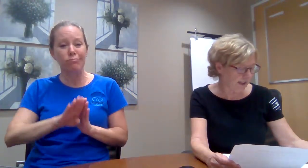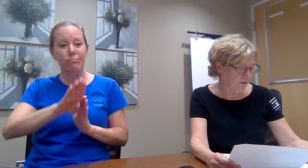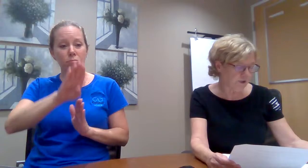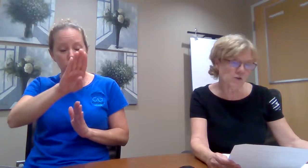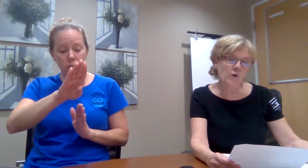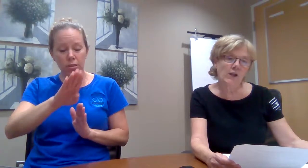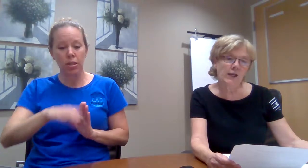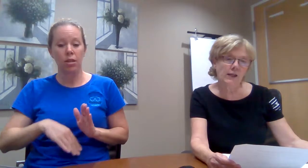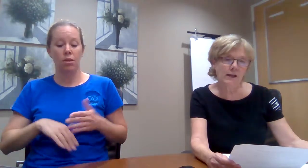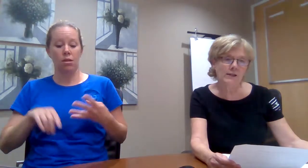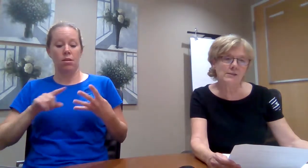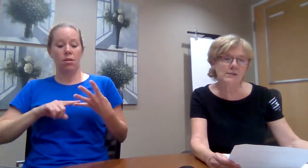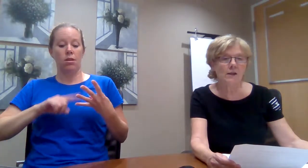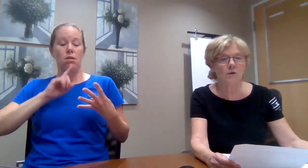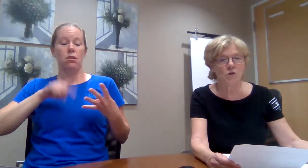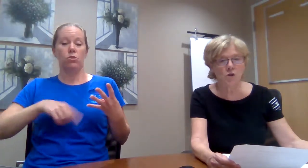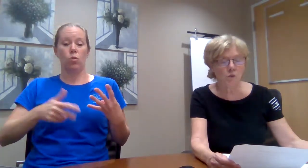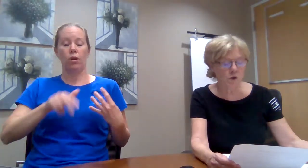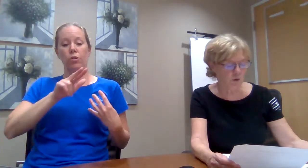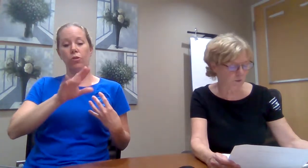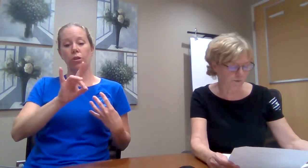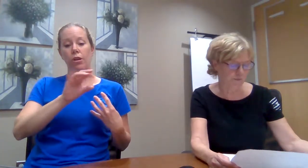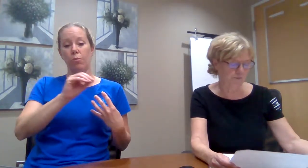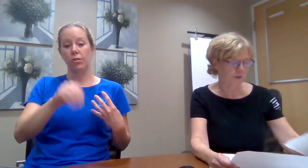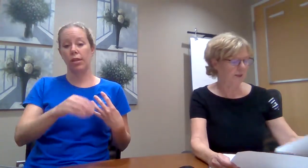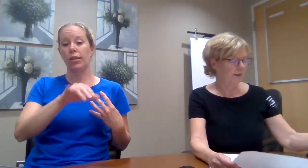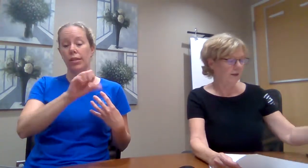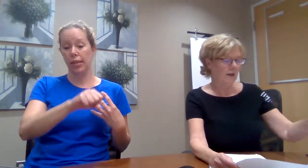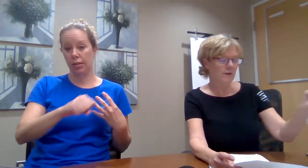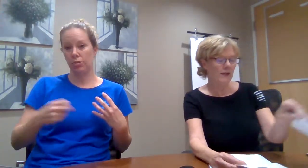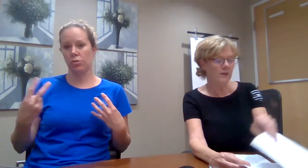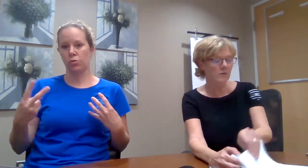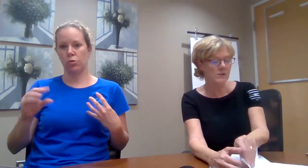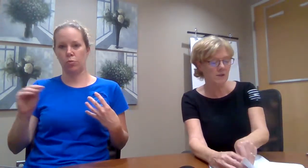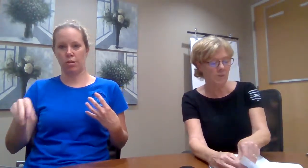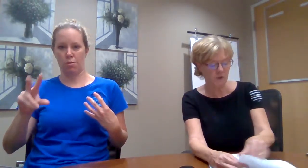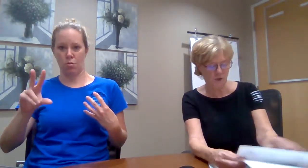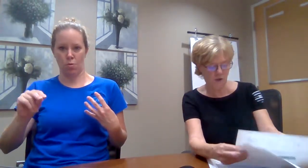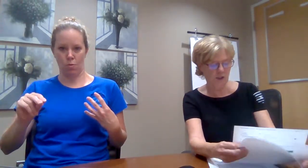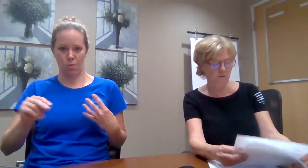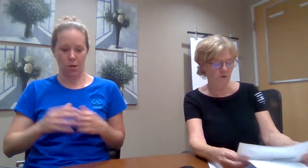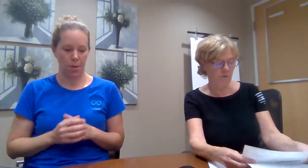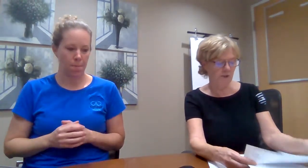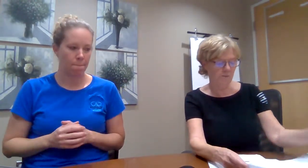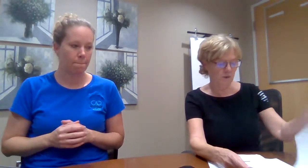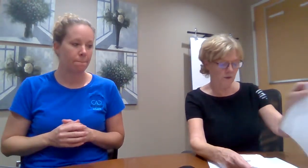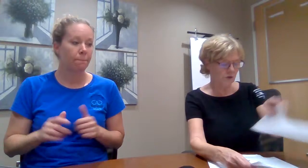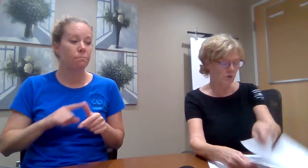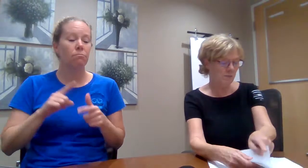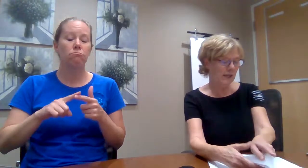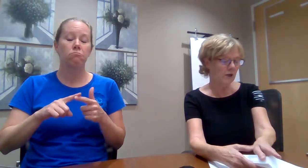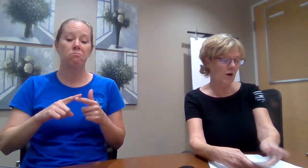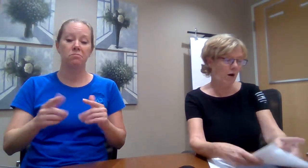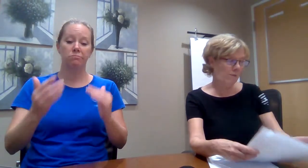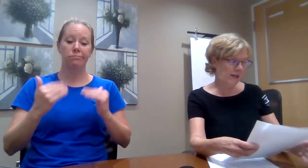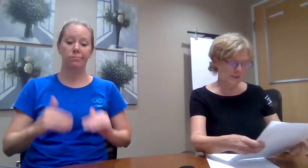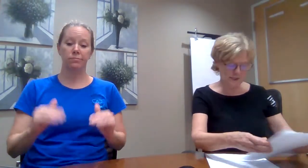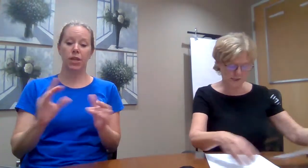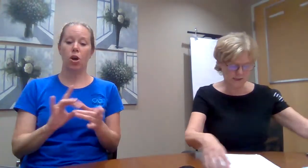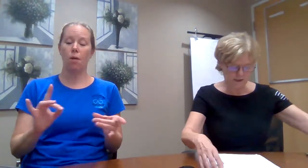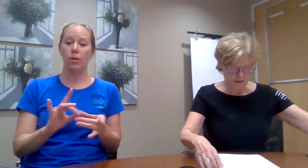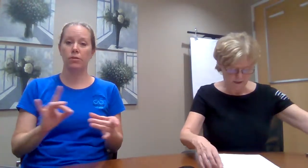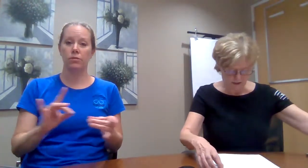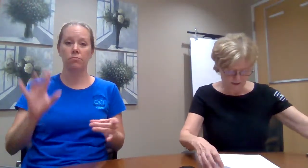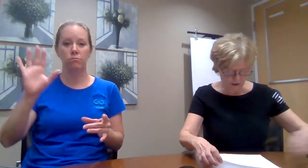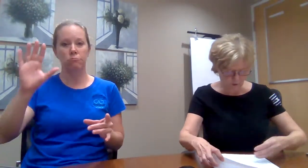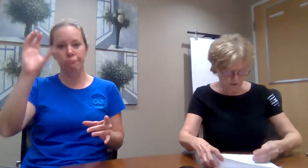response to that was 38 yes and 2 no. And then there was an opportunity for people to make